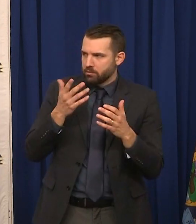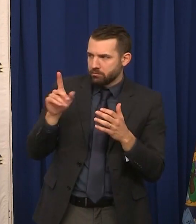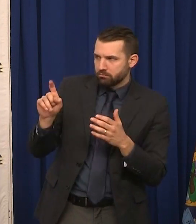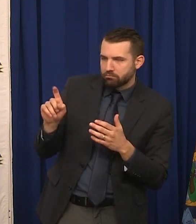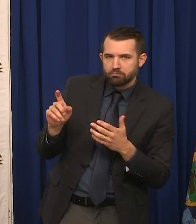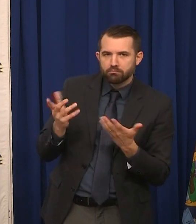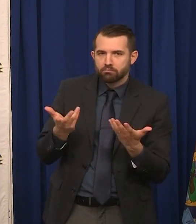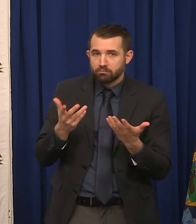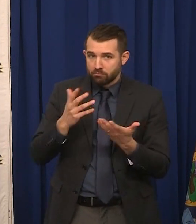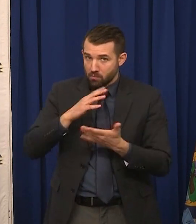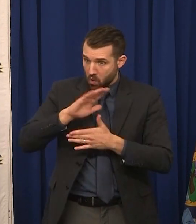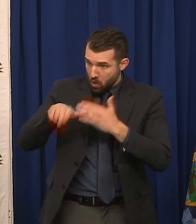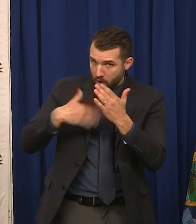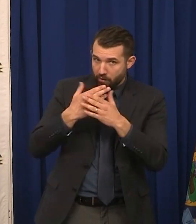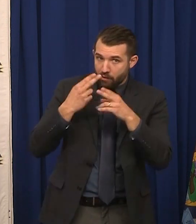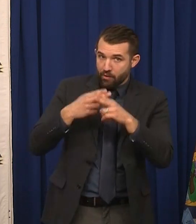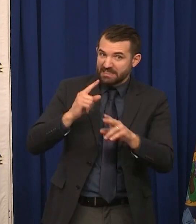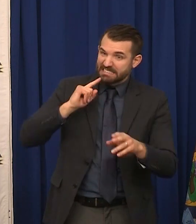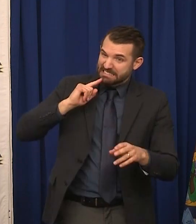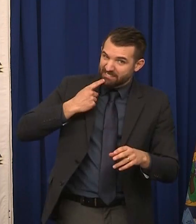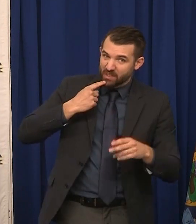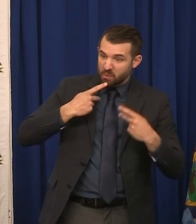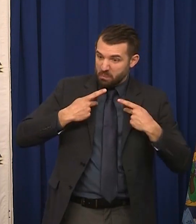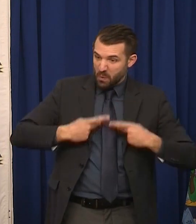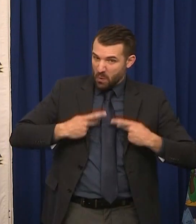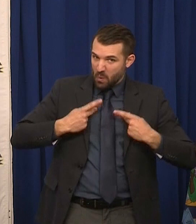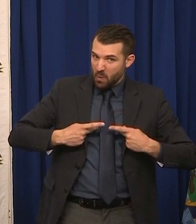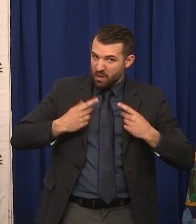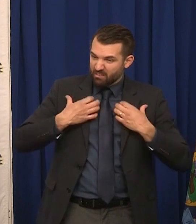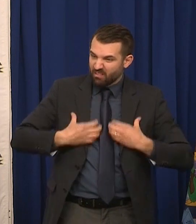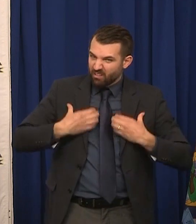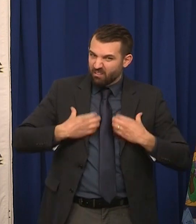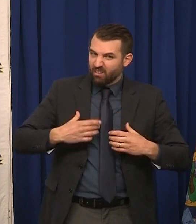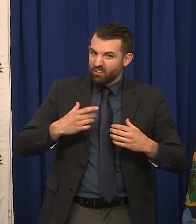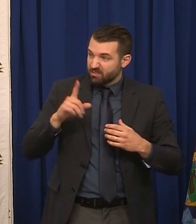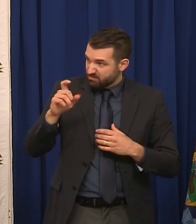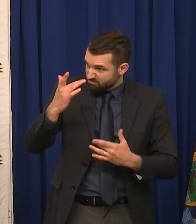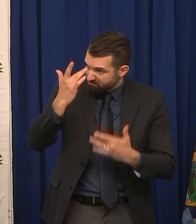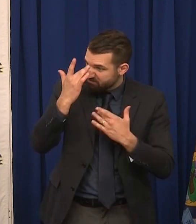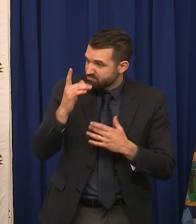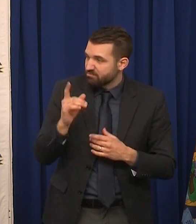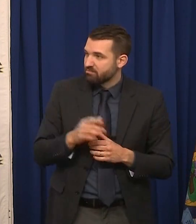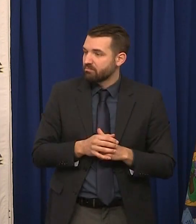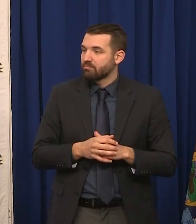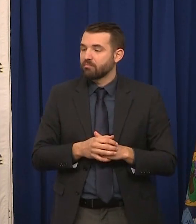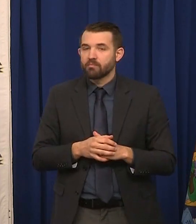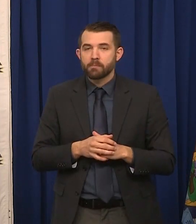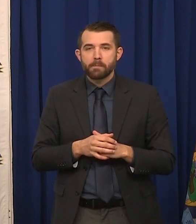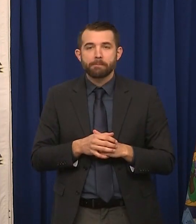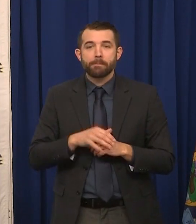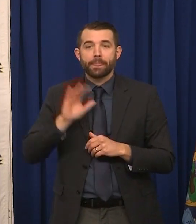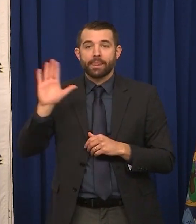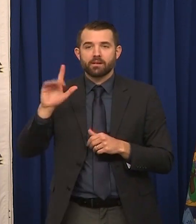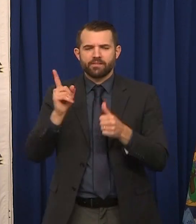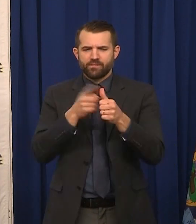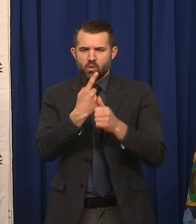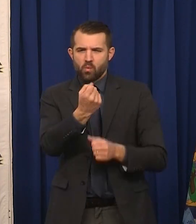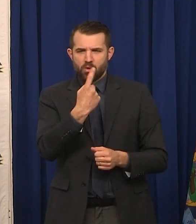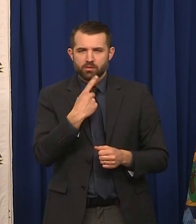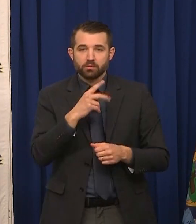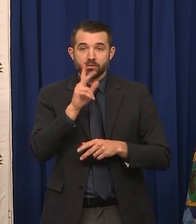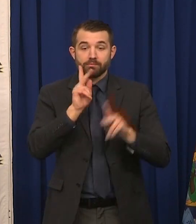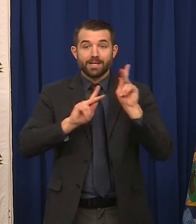pneumonia cases that they're handling? So Don's first question is around the hospitalized